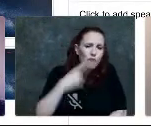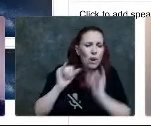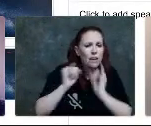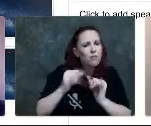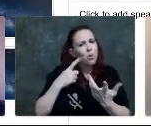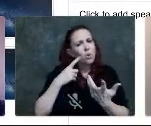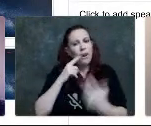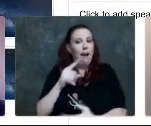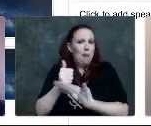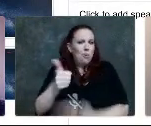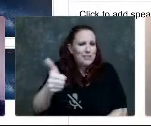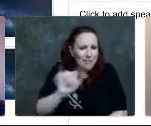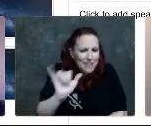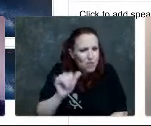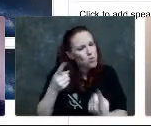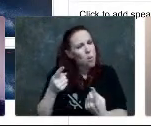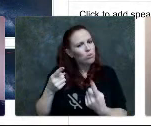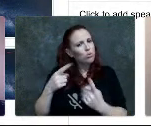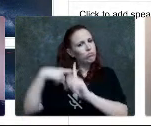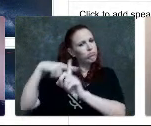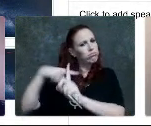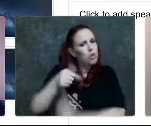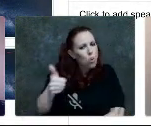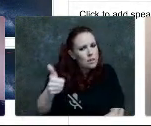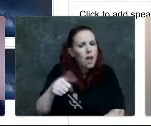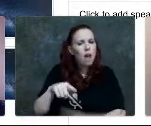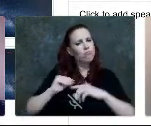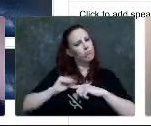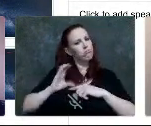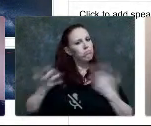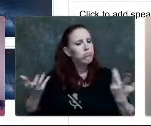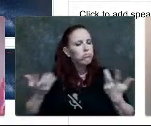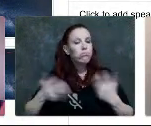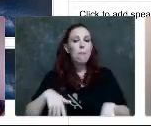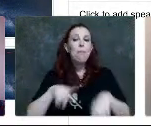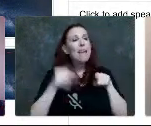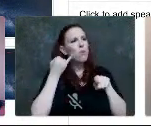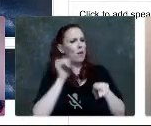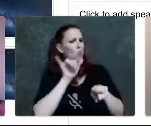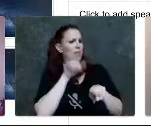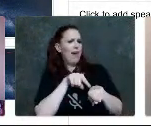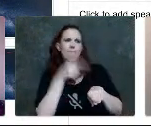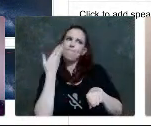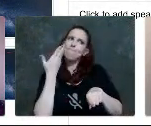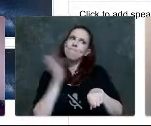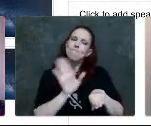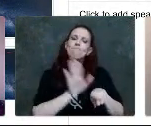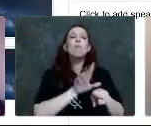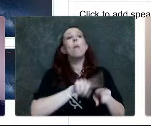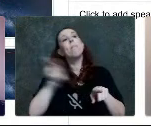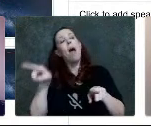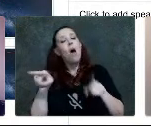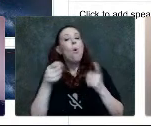up. But yeah, if you're like, oh, I don't know what this thing is, then ask